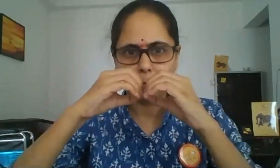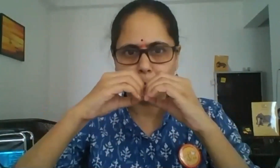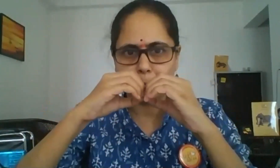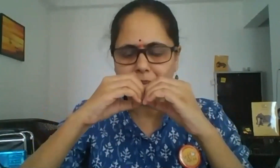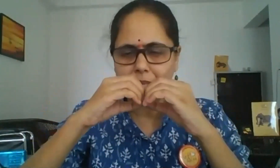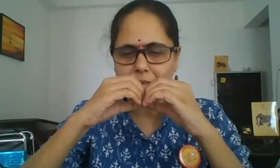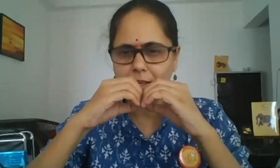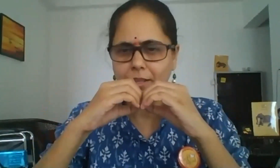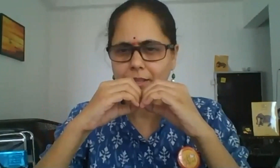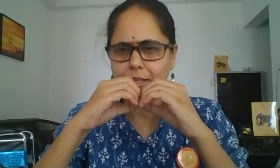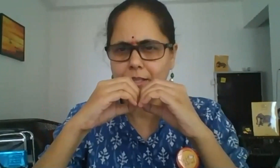B,